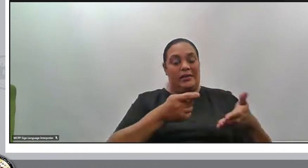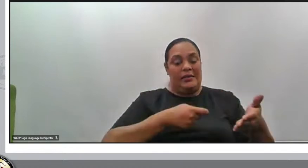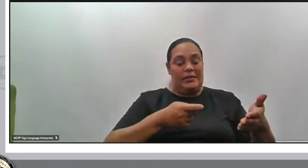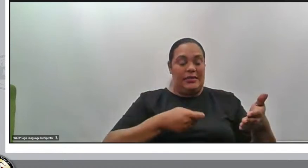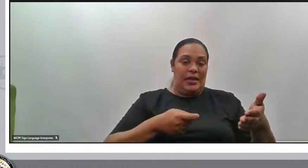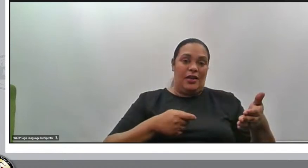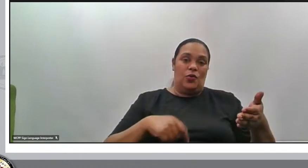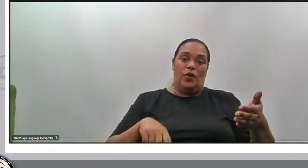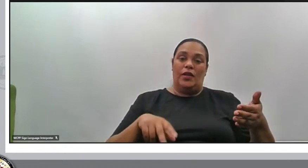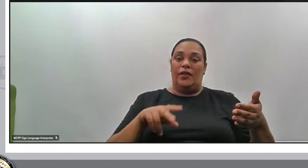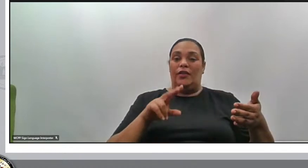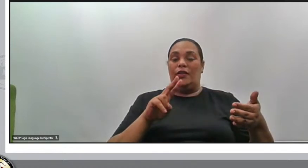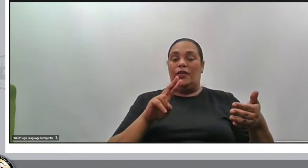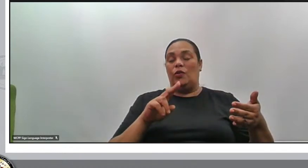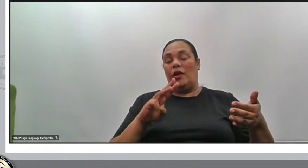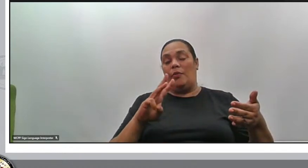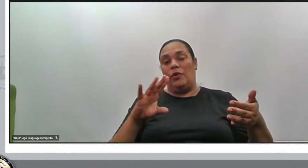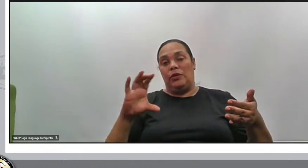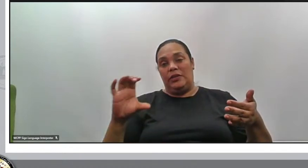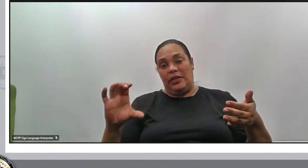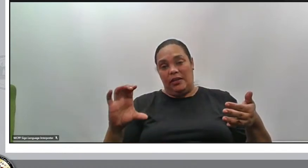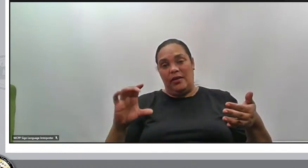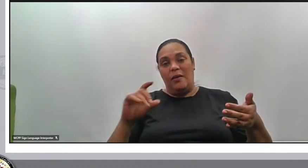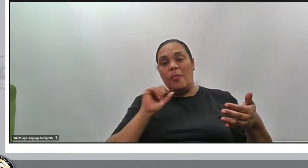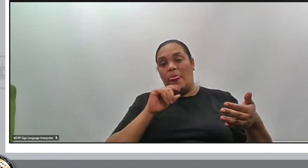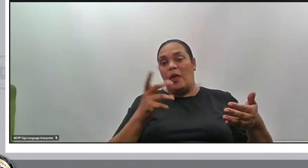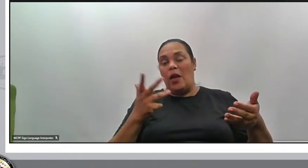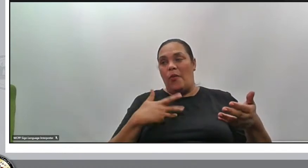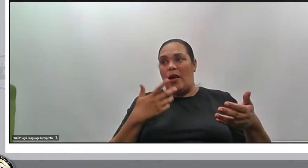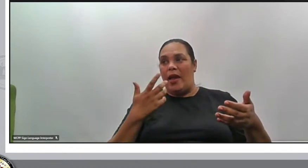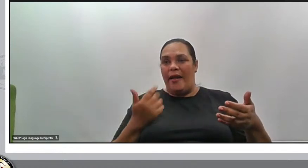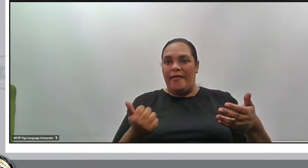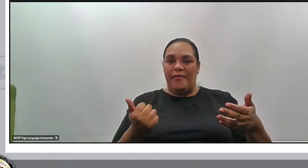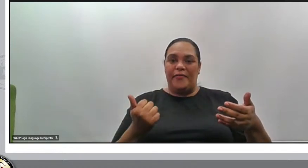UWC, where we will have